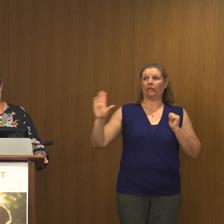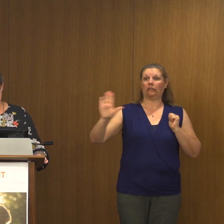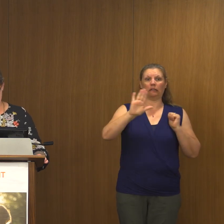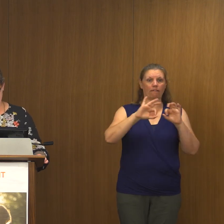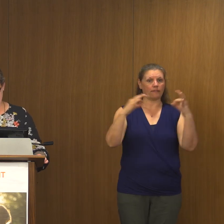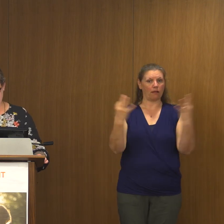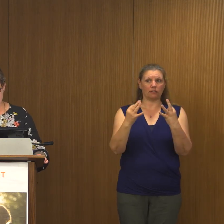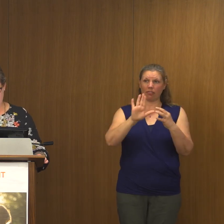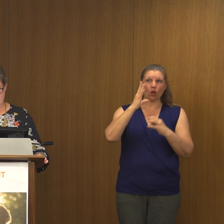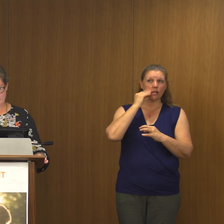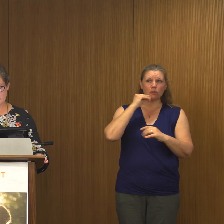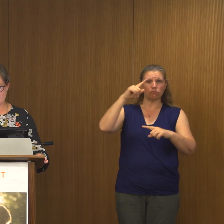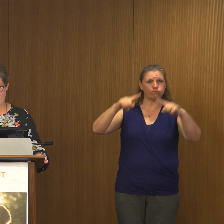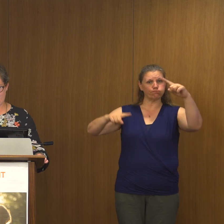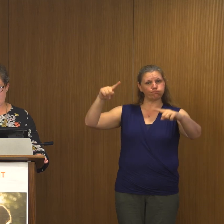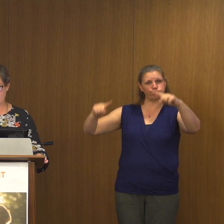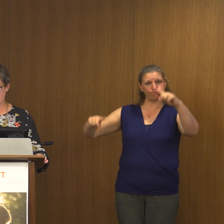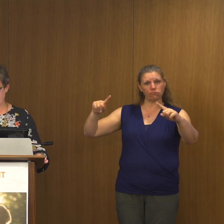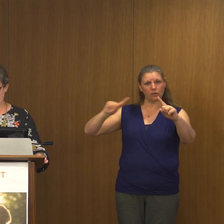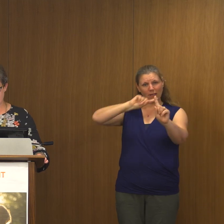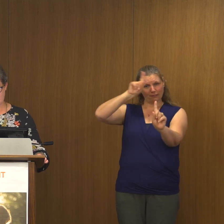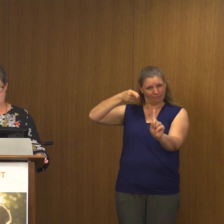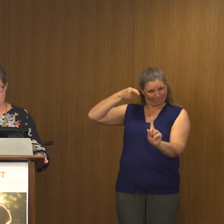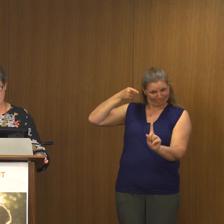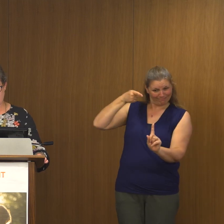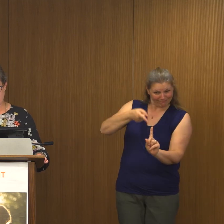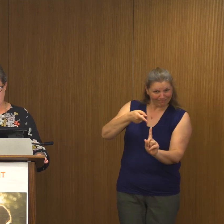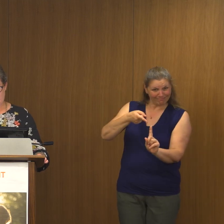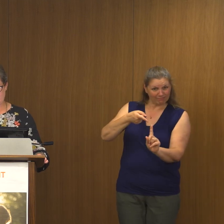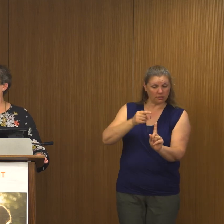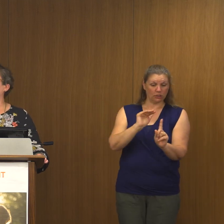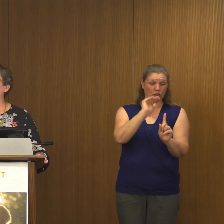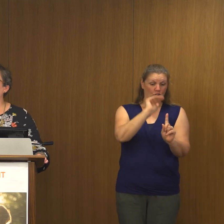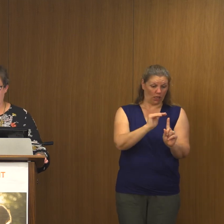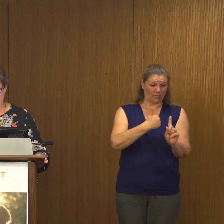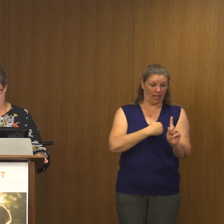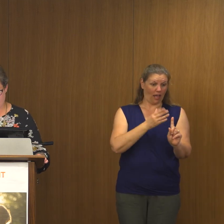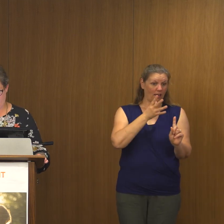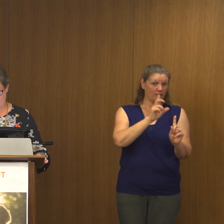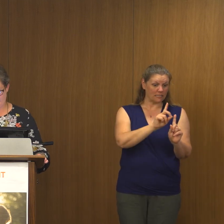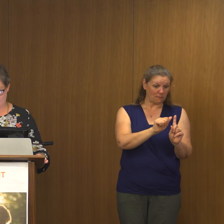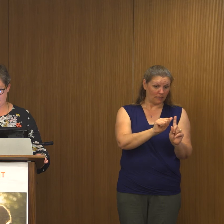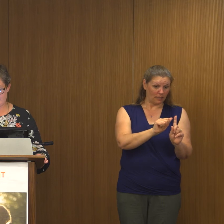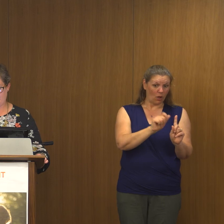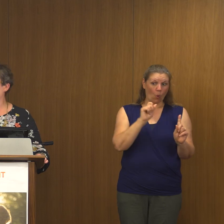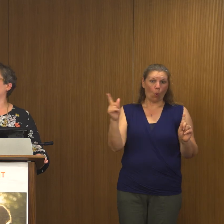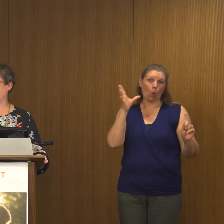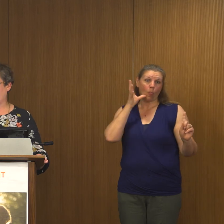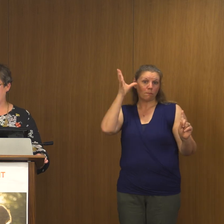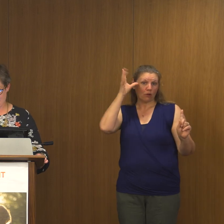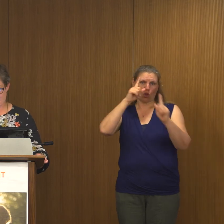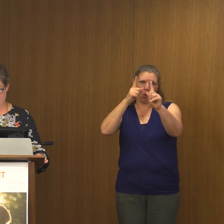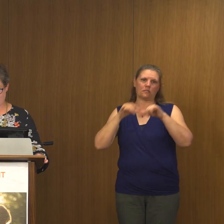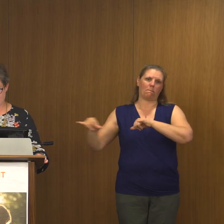of experiences, but at the root of parenting a child with a disability, I would argue that we all carry a common system of